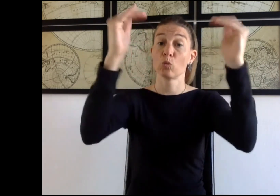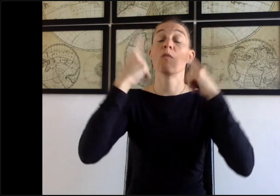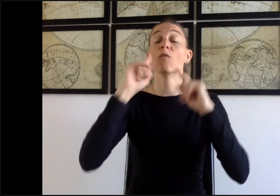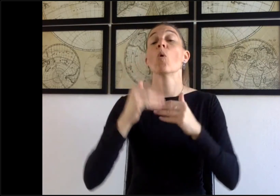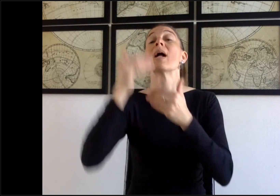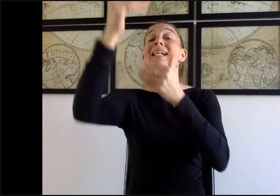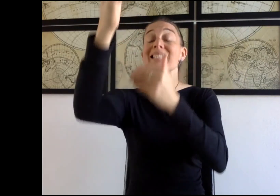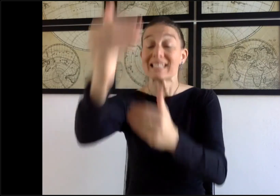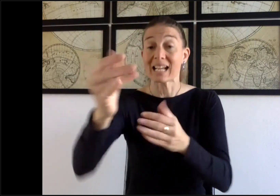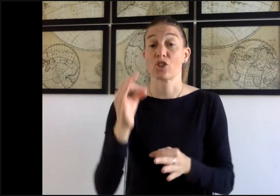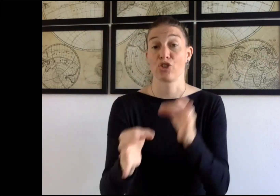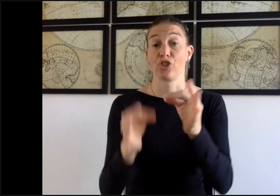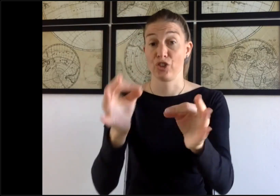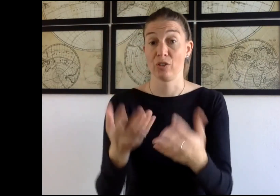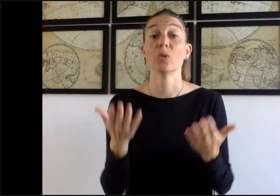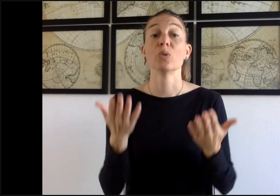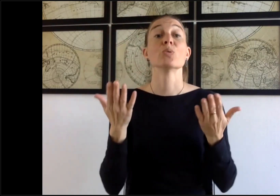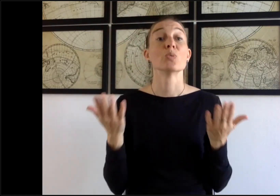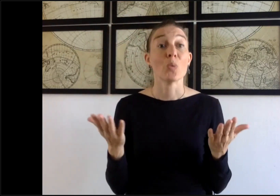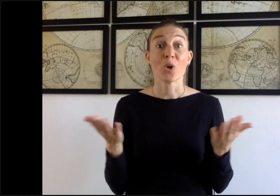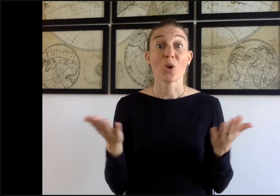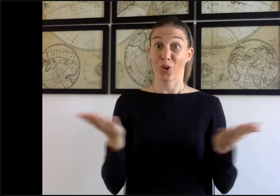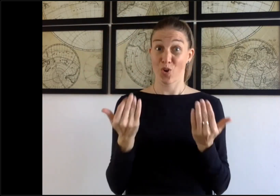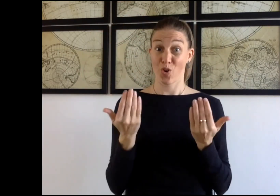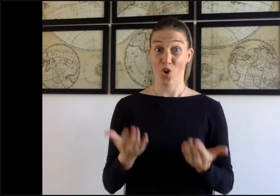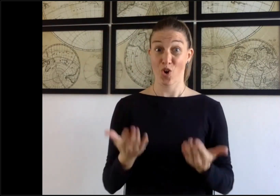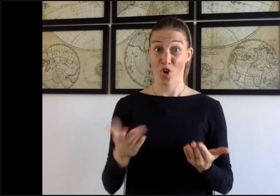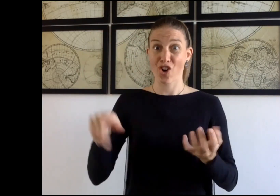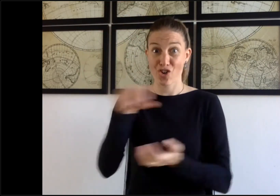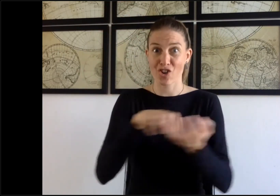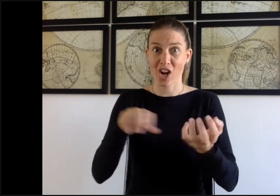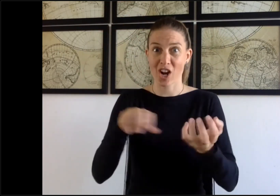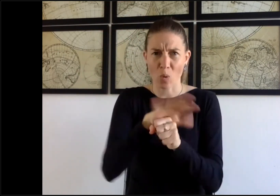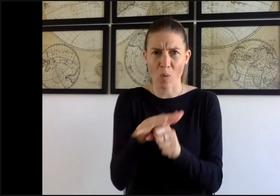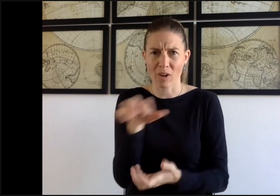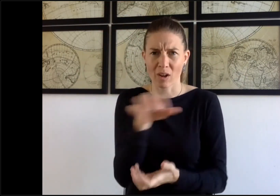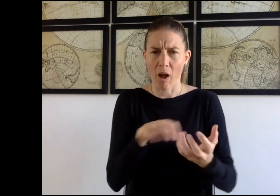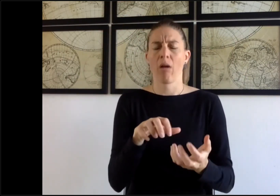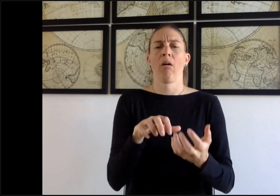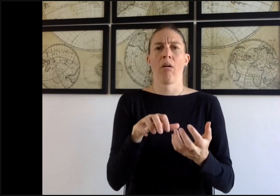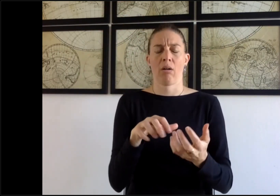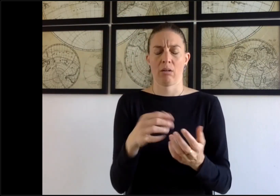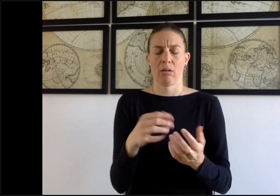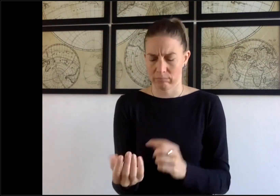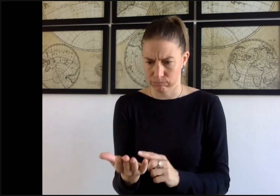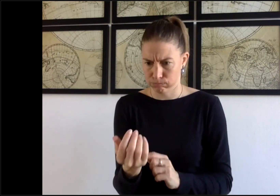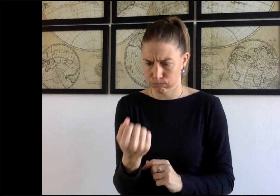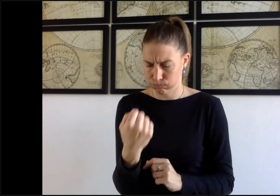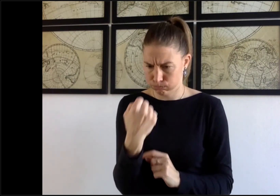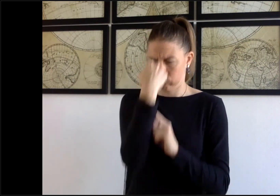crisis also teaches us the lessons that we need to elaborate on in the future